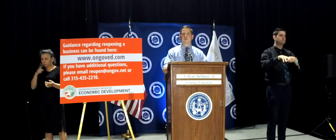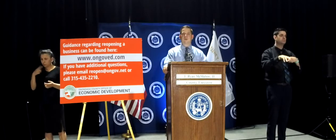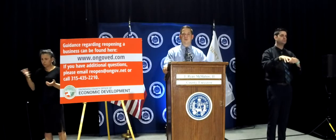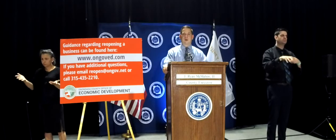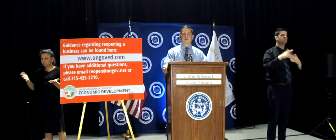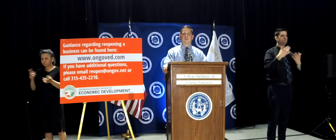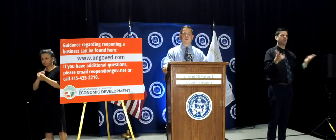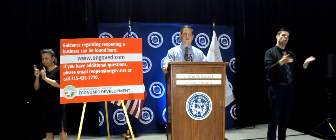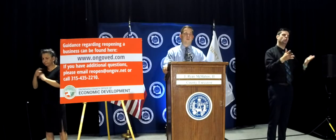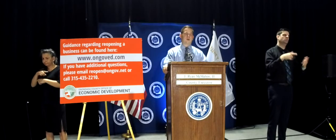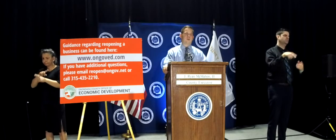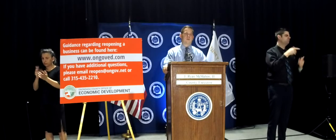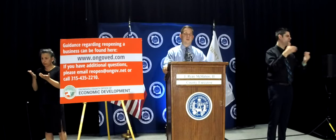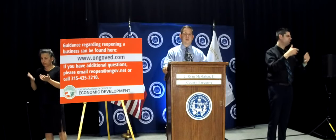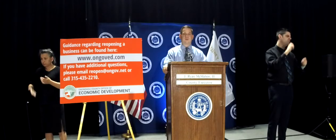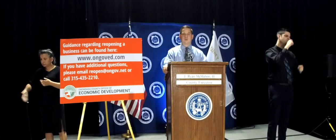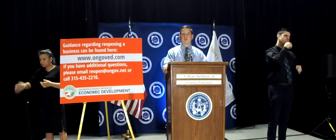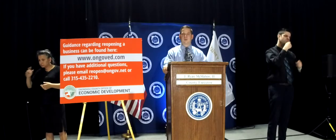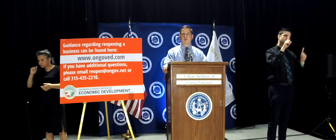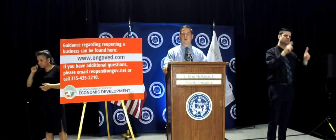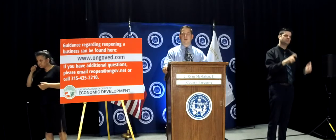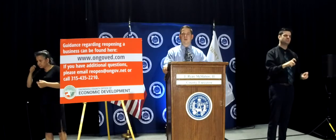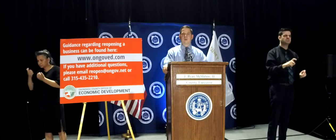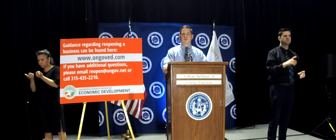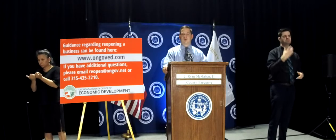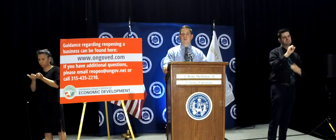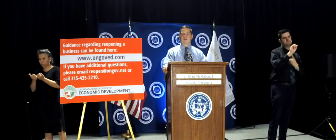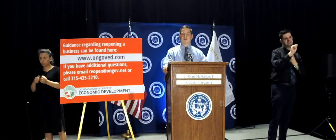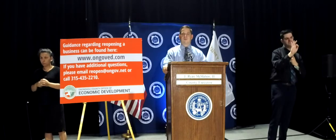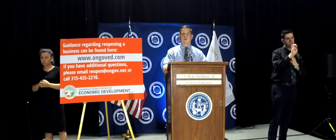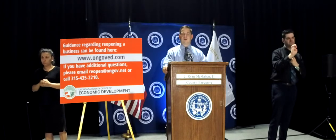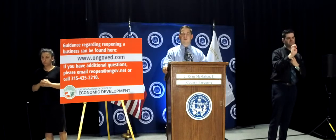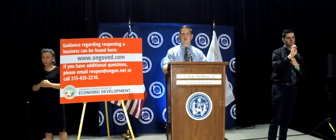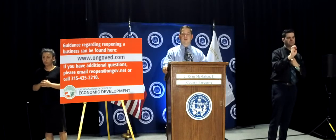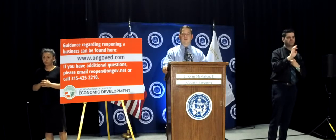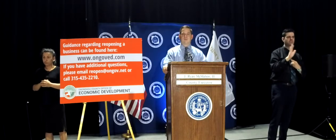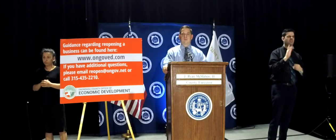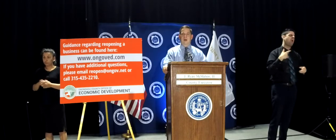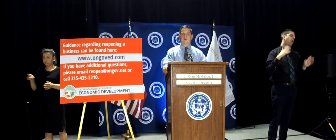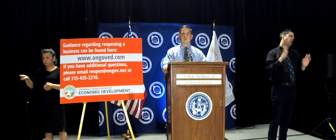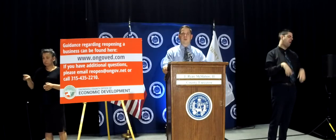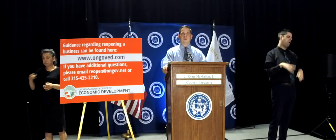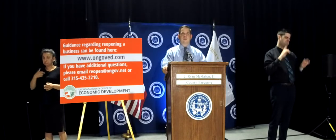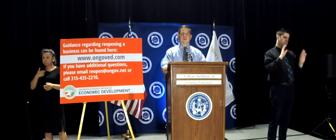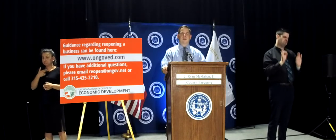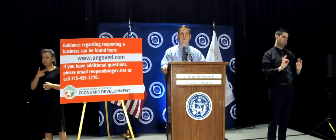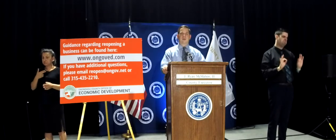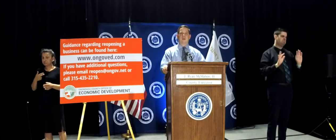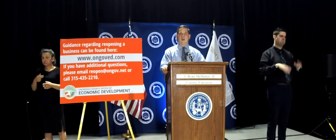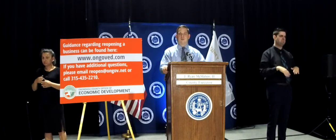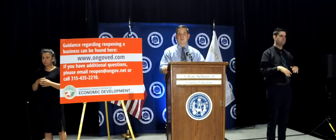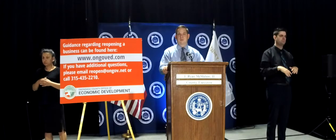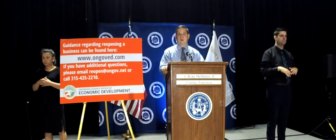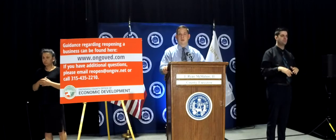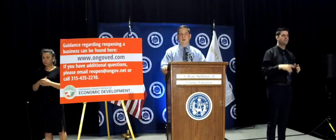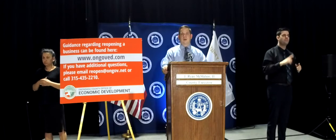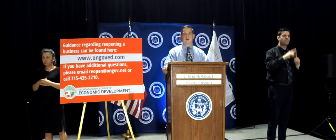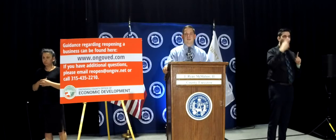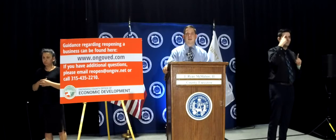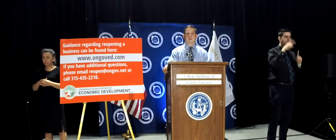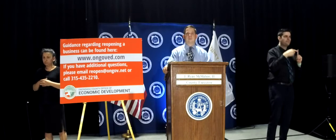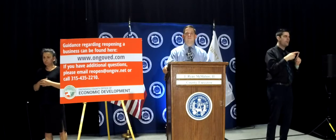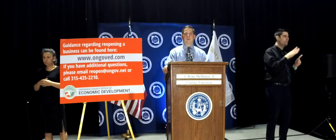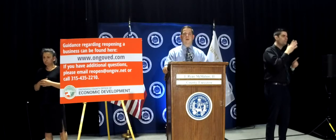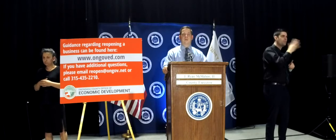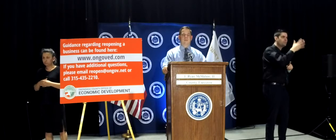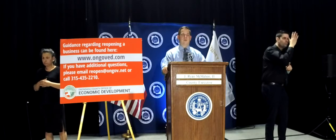Just do it for yourself. If you don't do it for yourself, do it for somebody who's over 65 years of age or might have a pre-existing condition that you love, and go